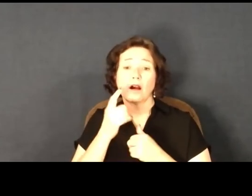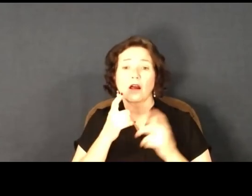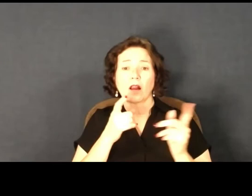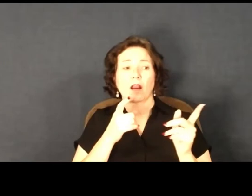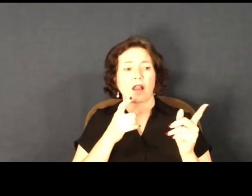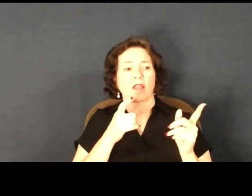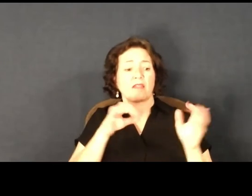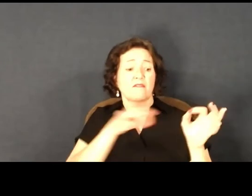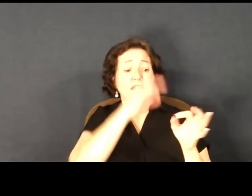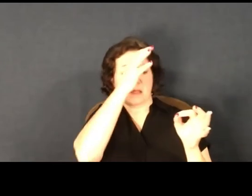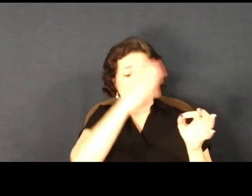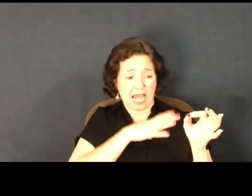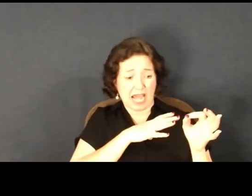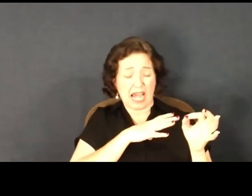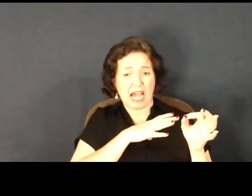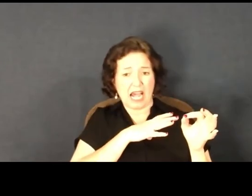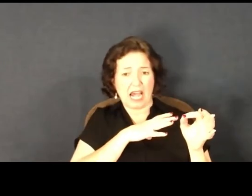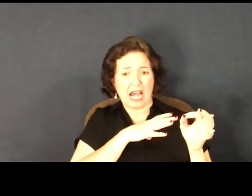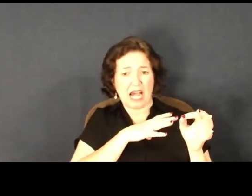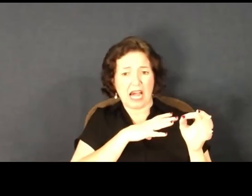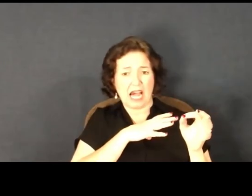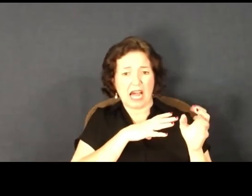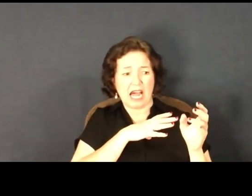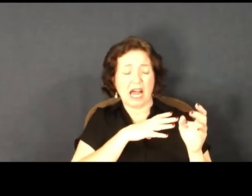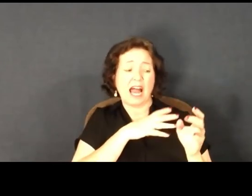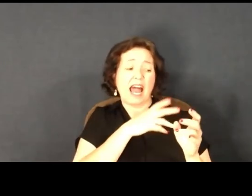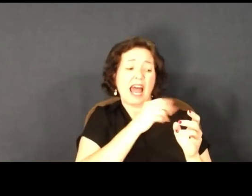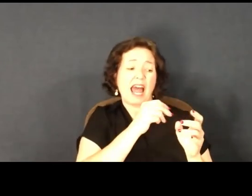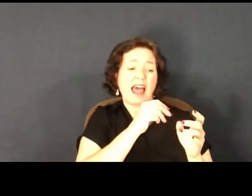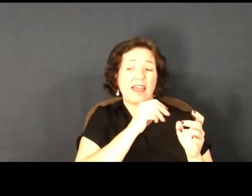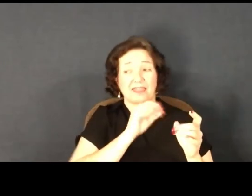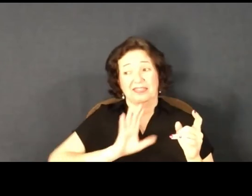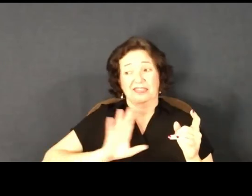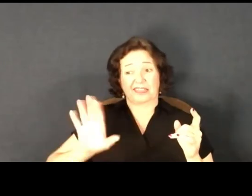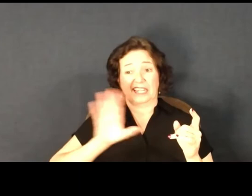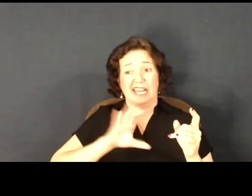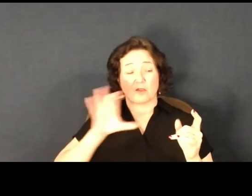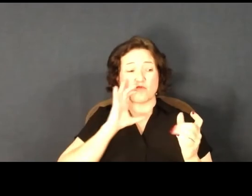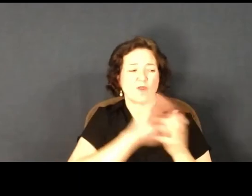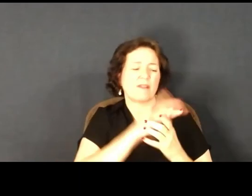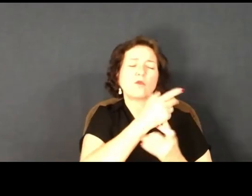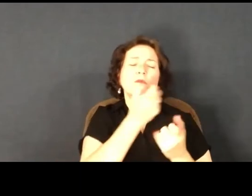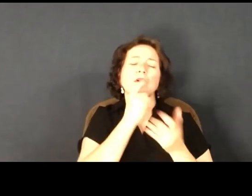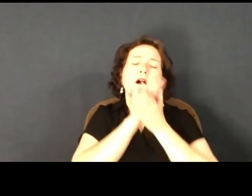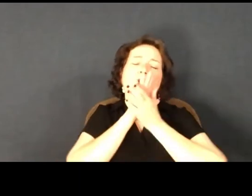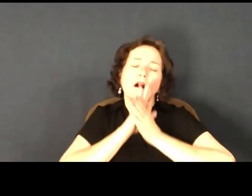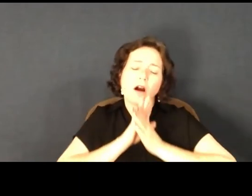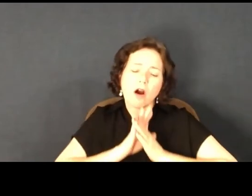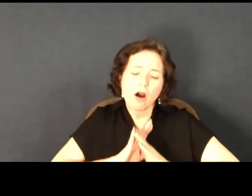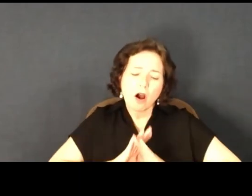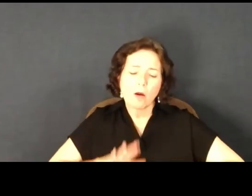violinista, they really wanted a nice, calm evening,